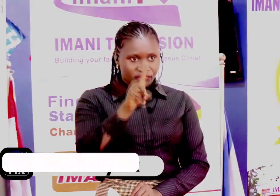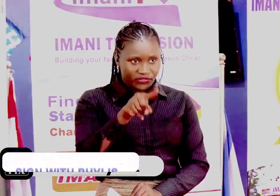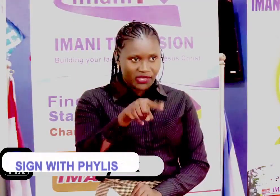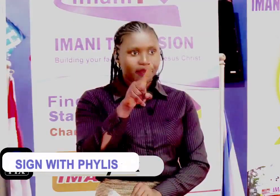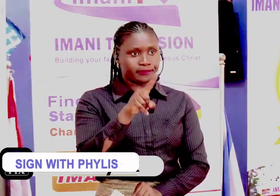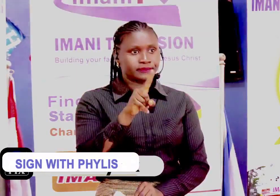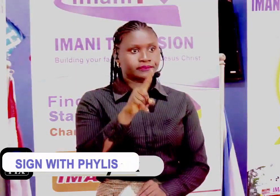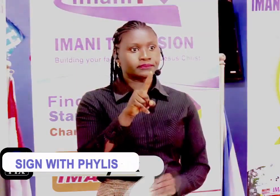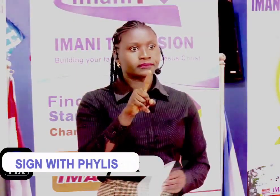them.